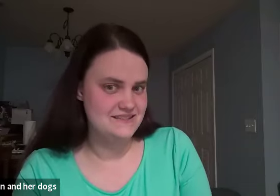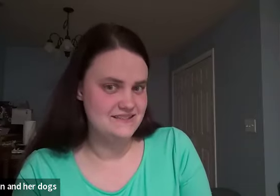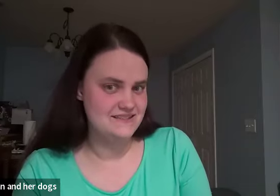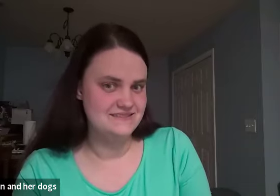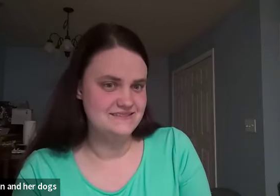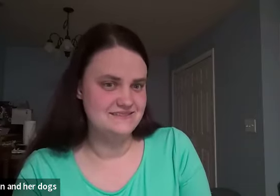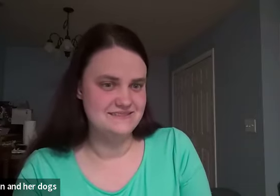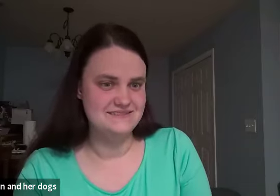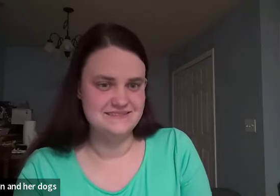X.